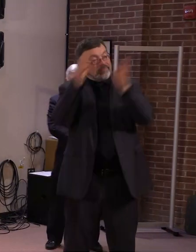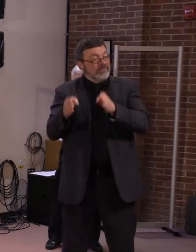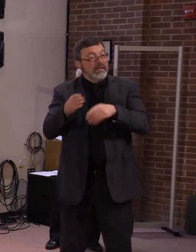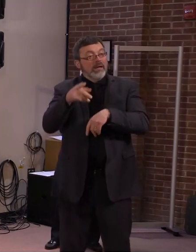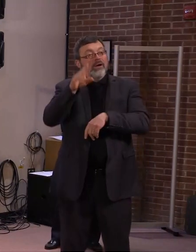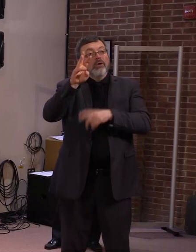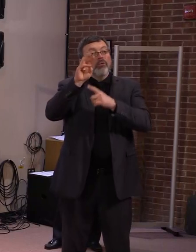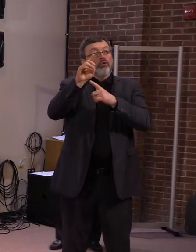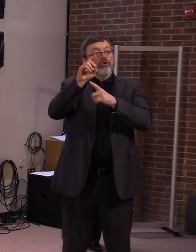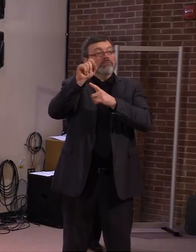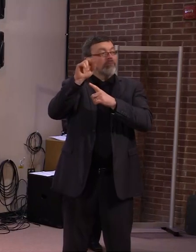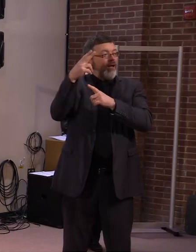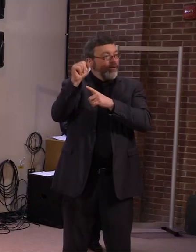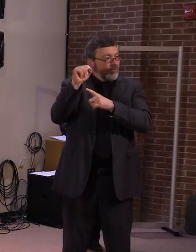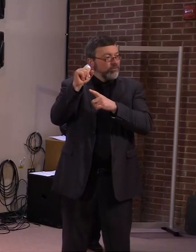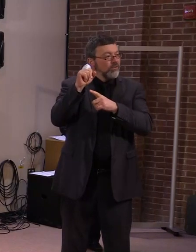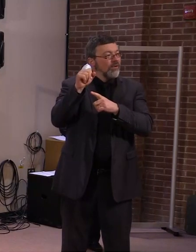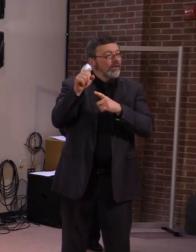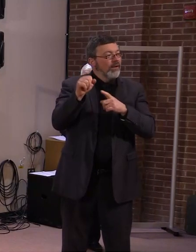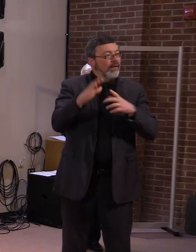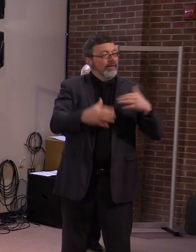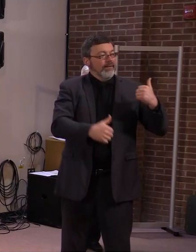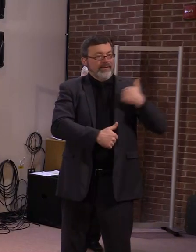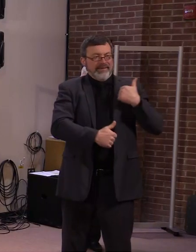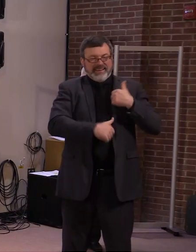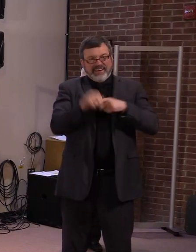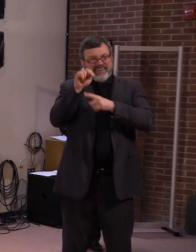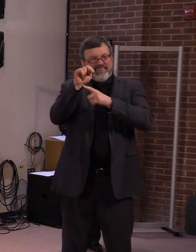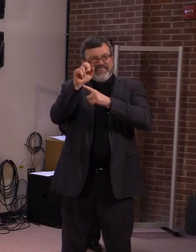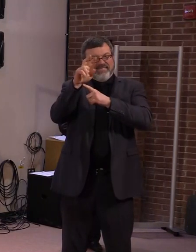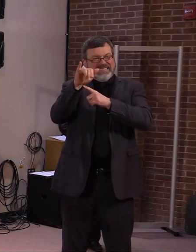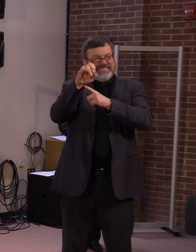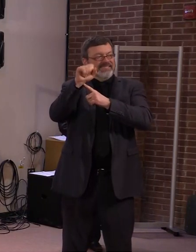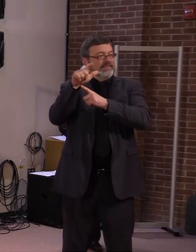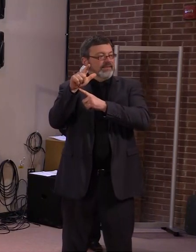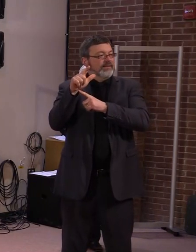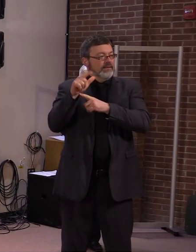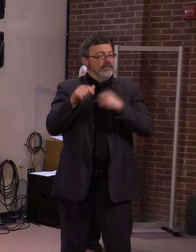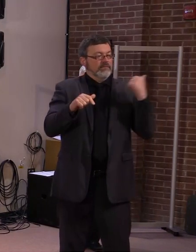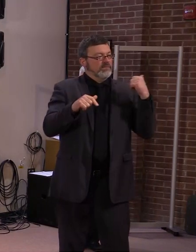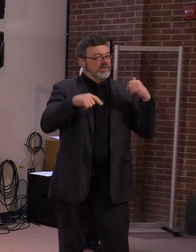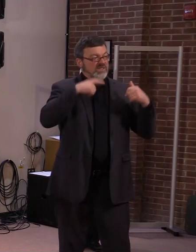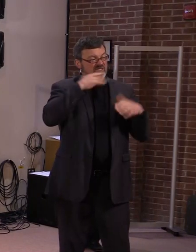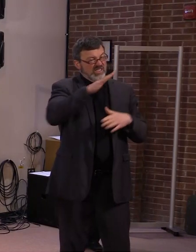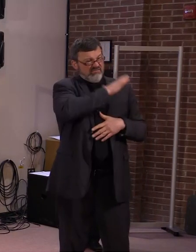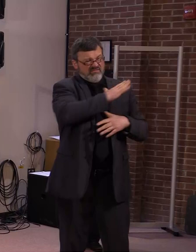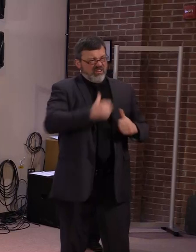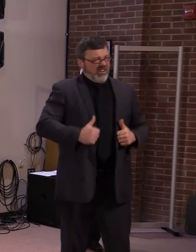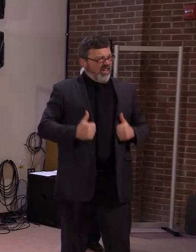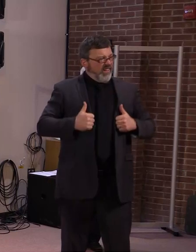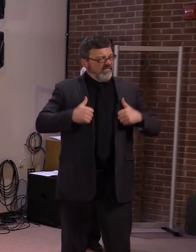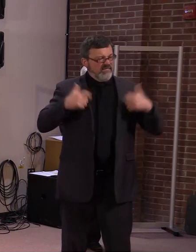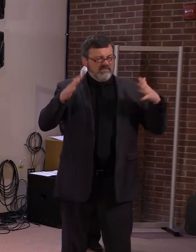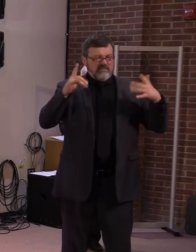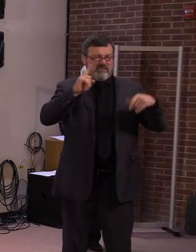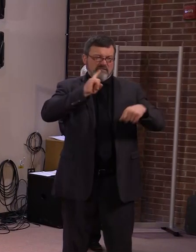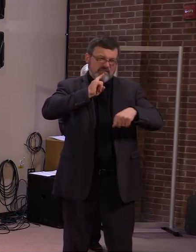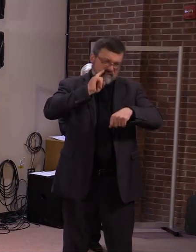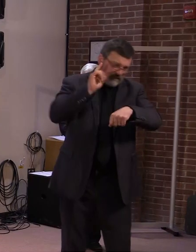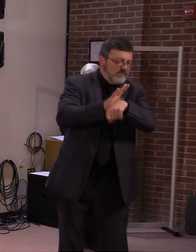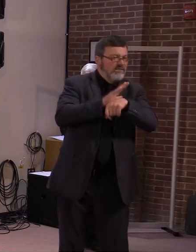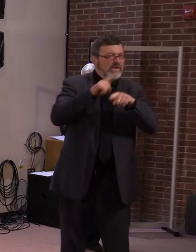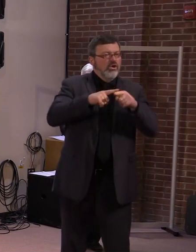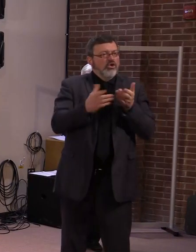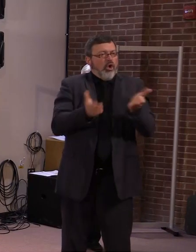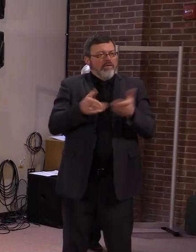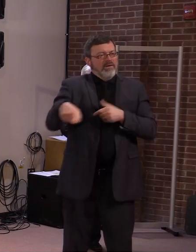SEAL. He's devoted his life to service to others, and we're so grateful for all he's